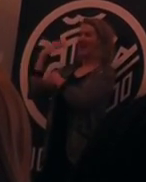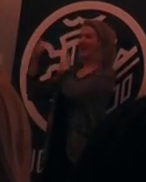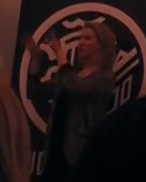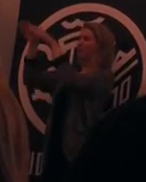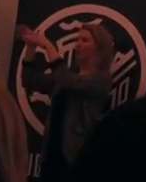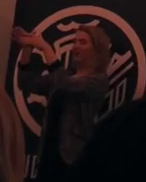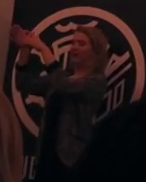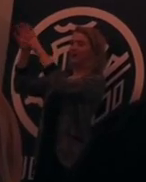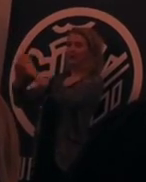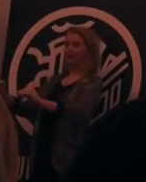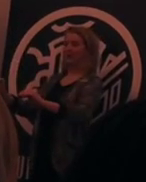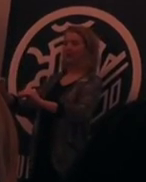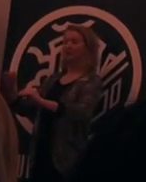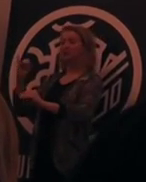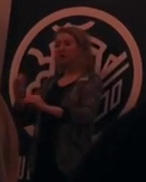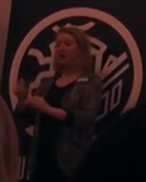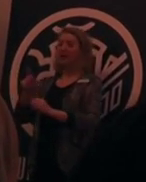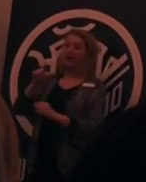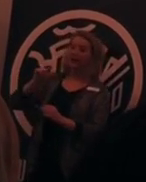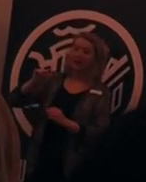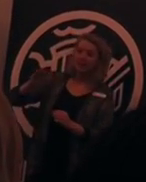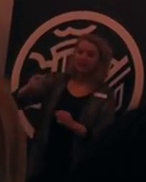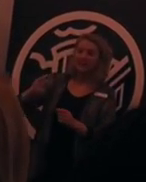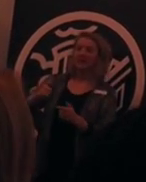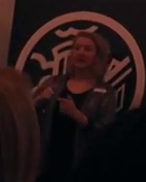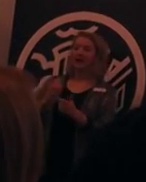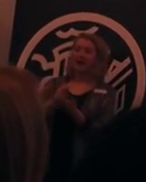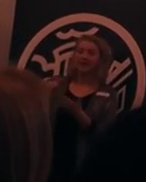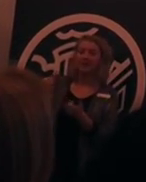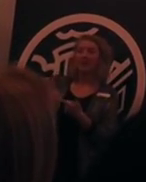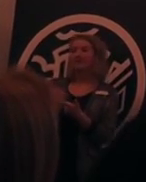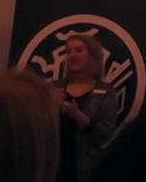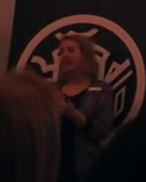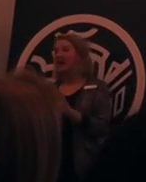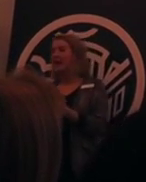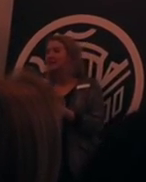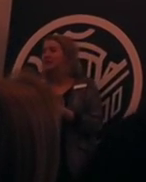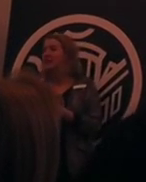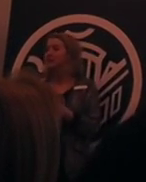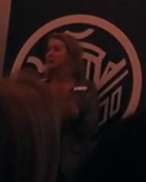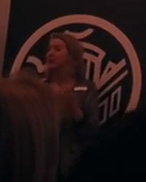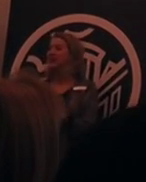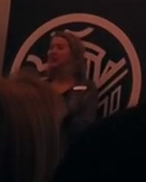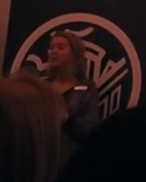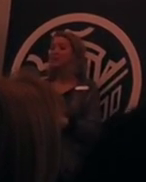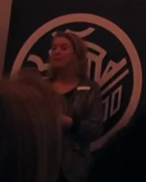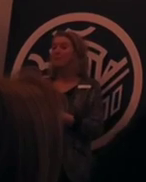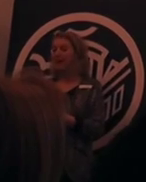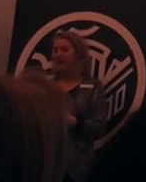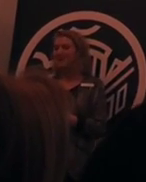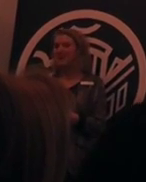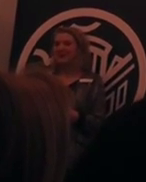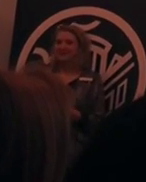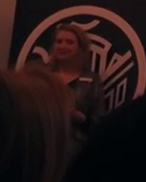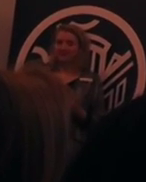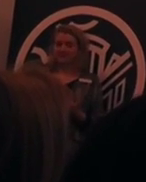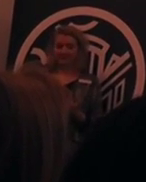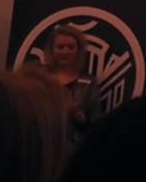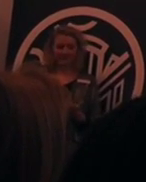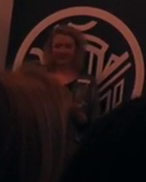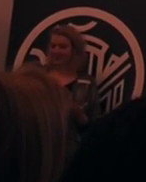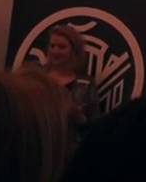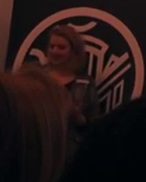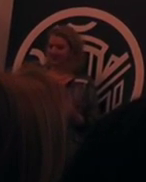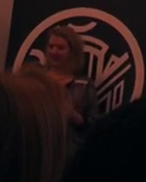LGBT rights, women's rights, immigrant rights won't be a problem anymore. And I just want, this was when we